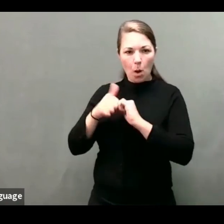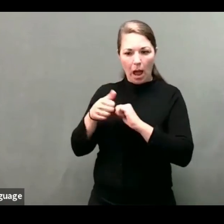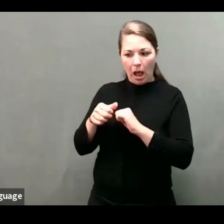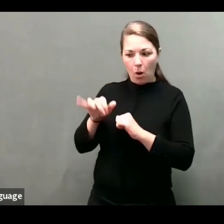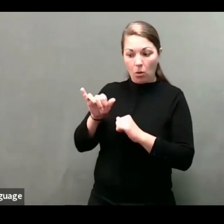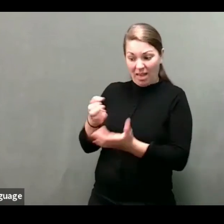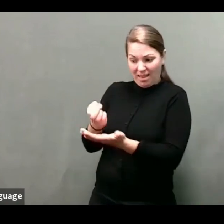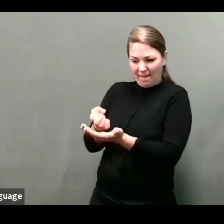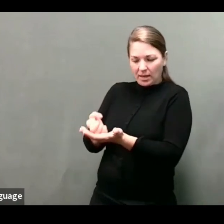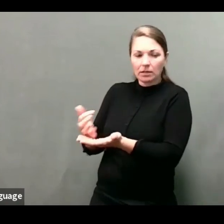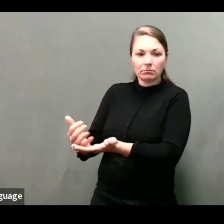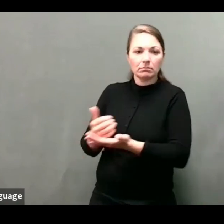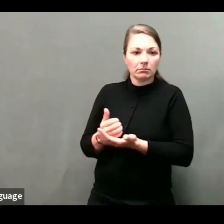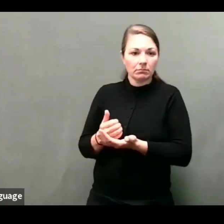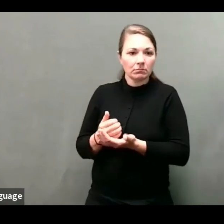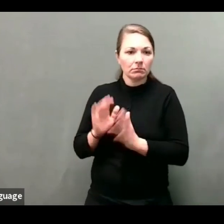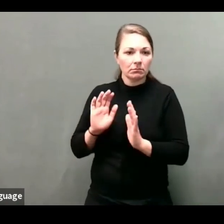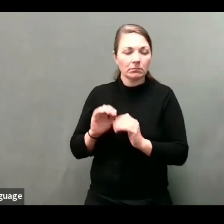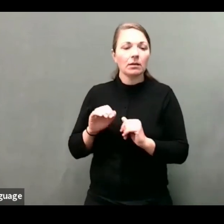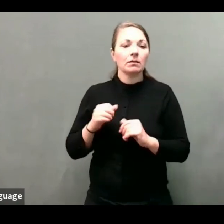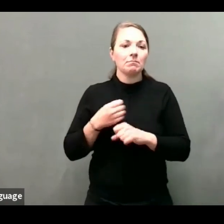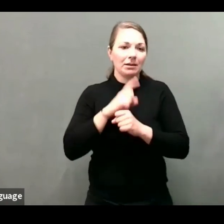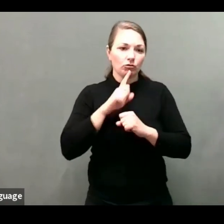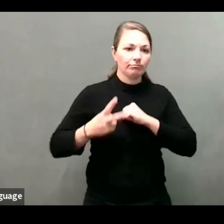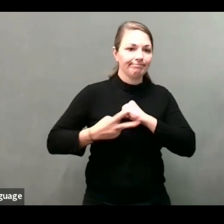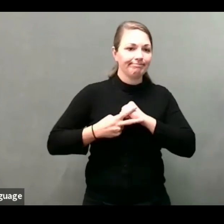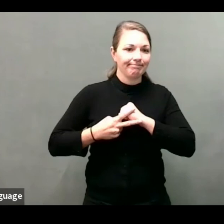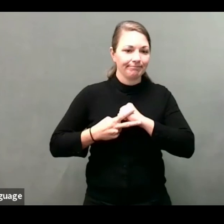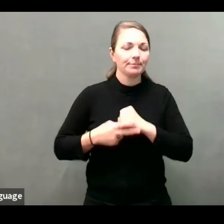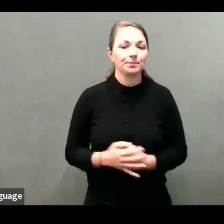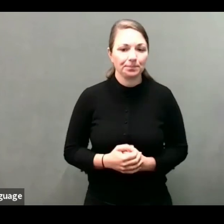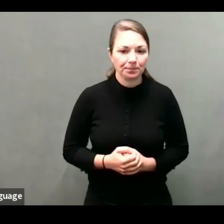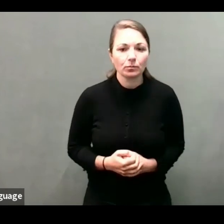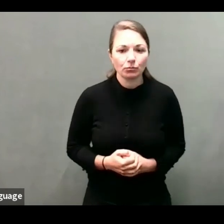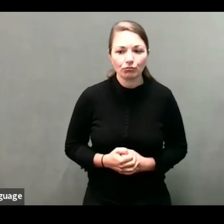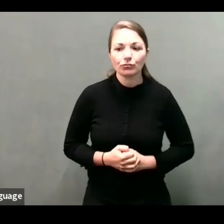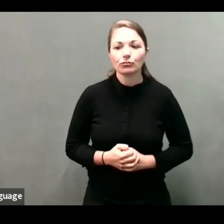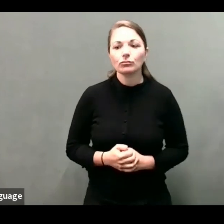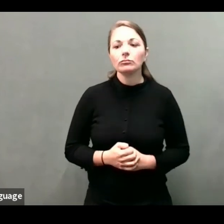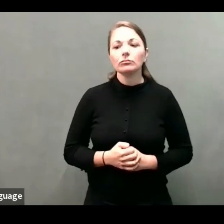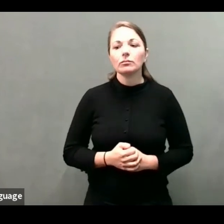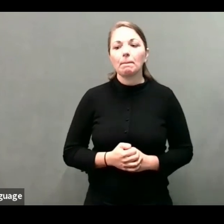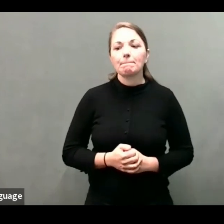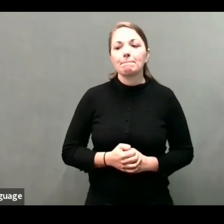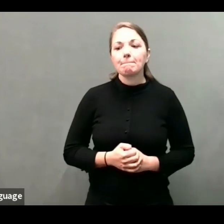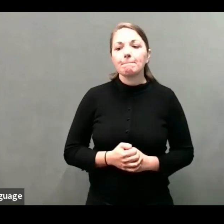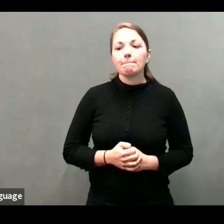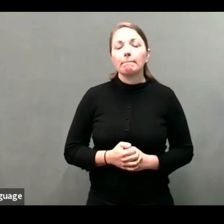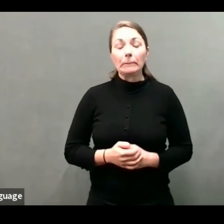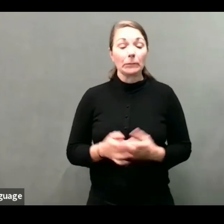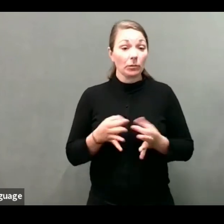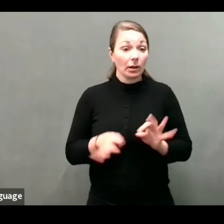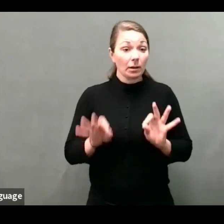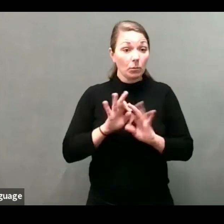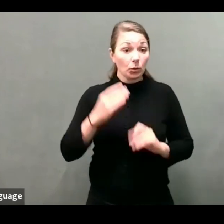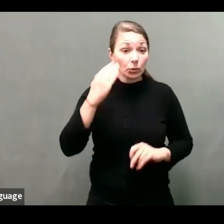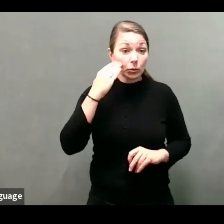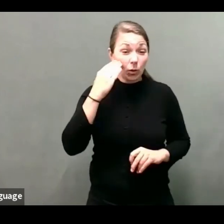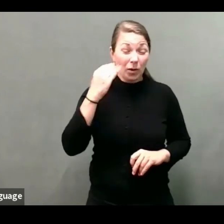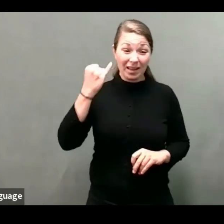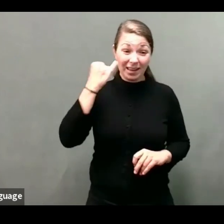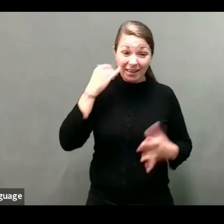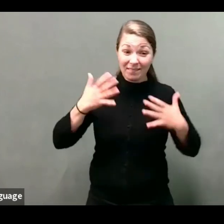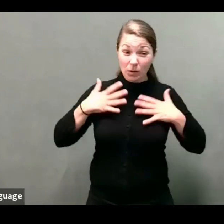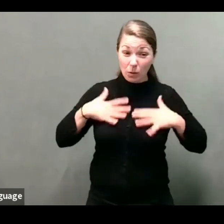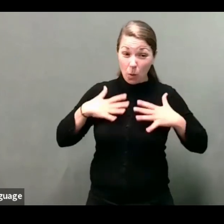physical evidence in a way that best preserves it. Something to know is that when clothing is collected as